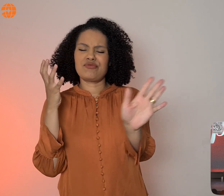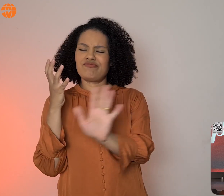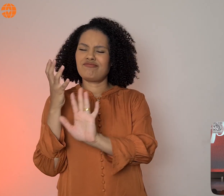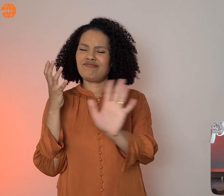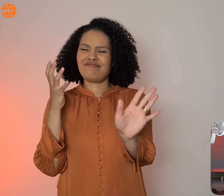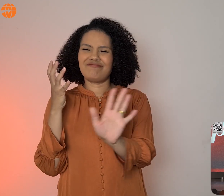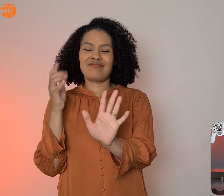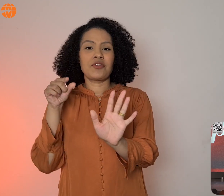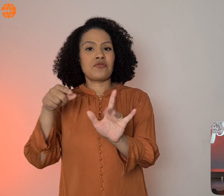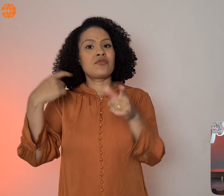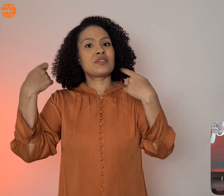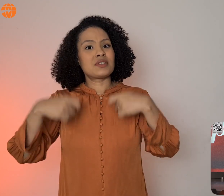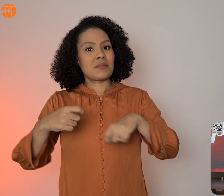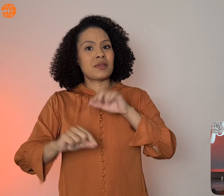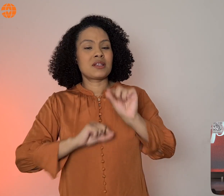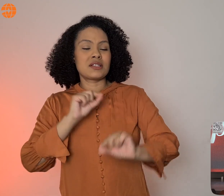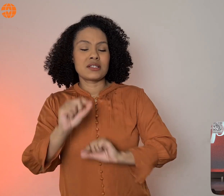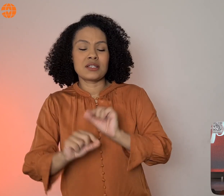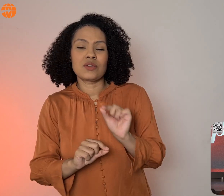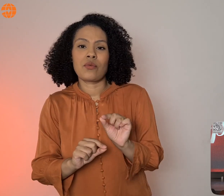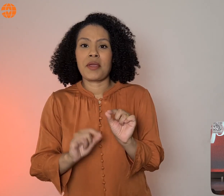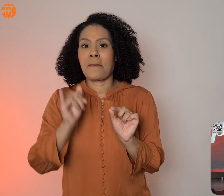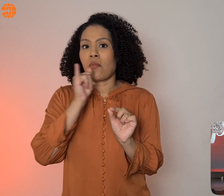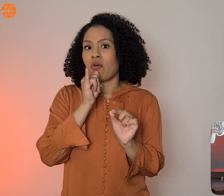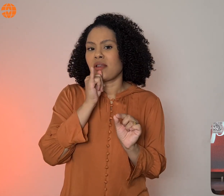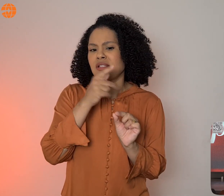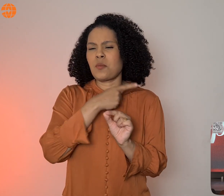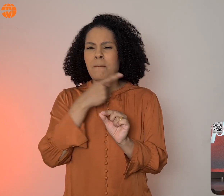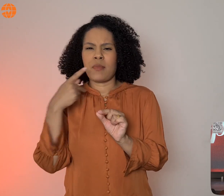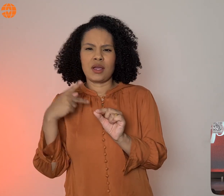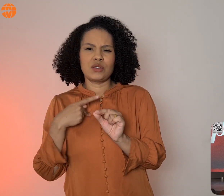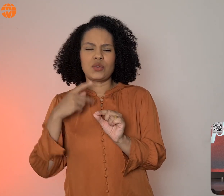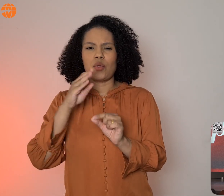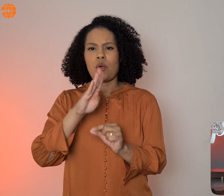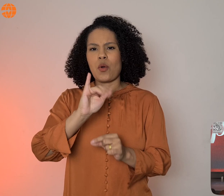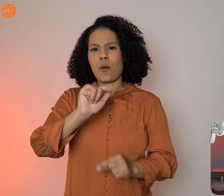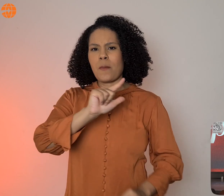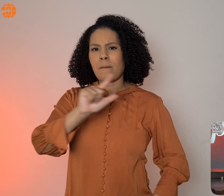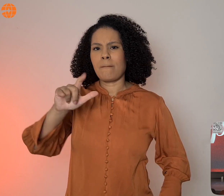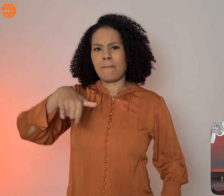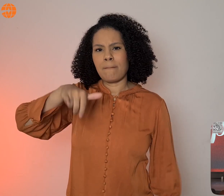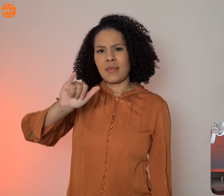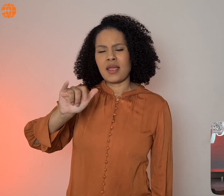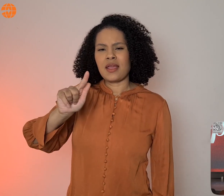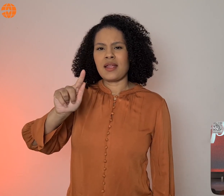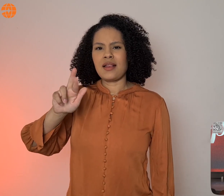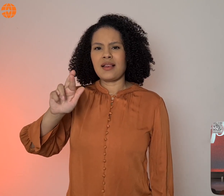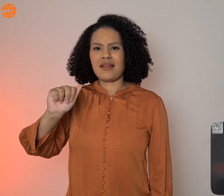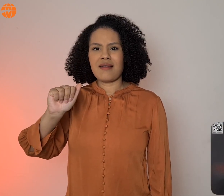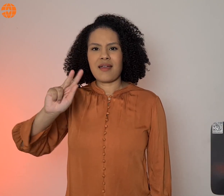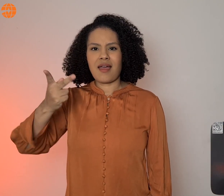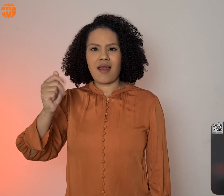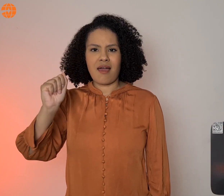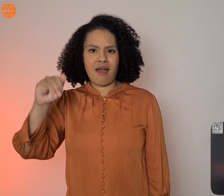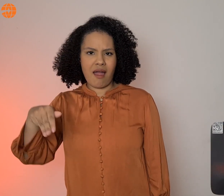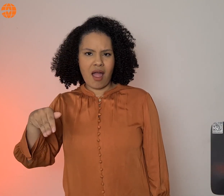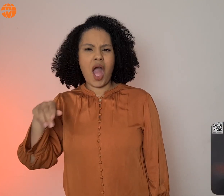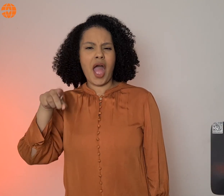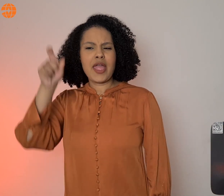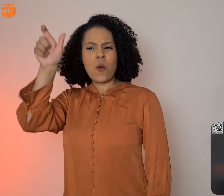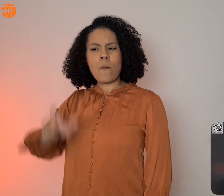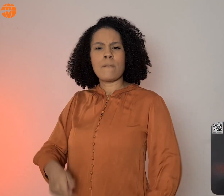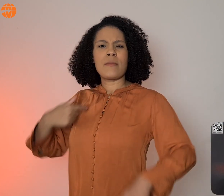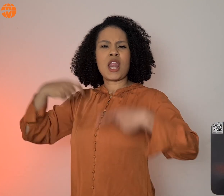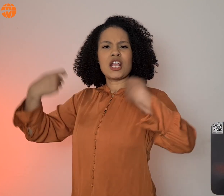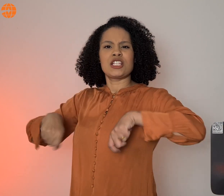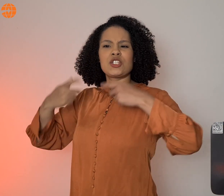na televisão. Or some preacher from a past generation like Billy Graham. Ou diferente de um pastor da última geração como Billy Graham. You see, the preacher you